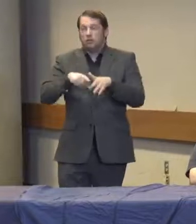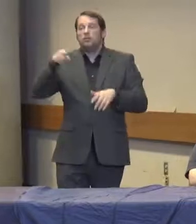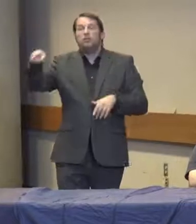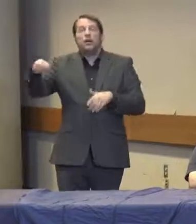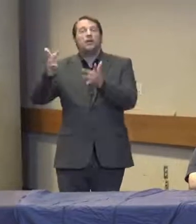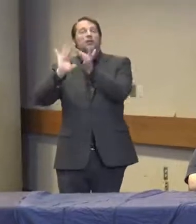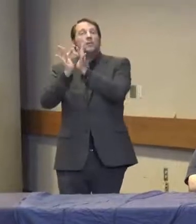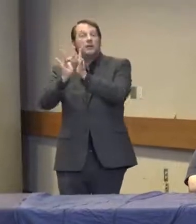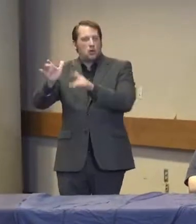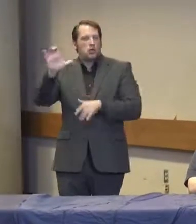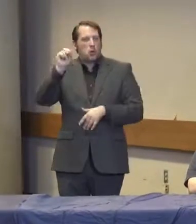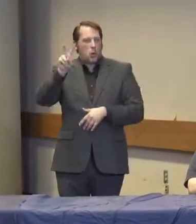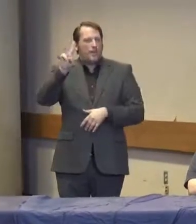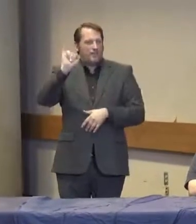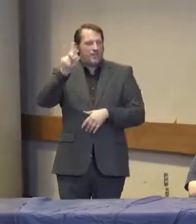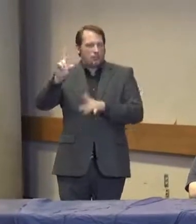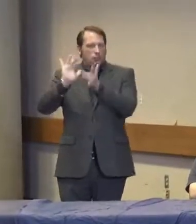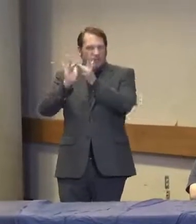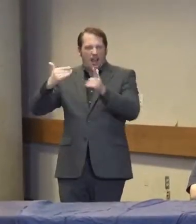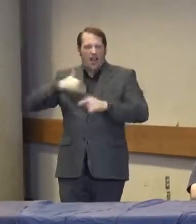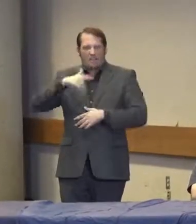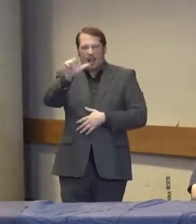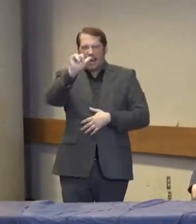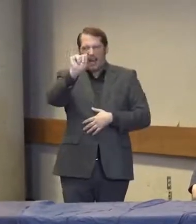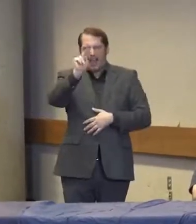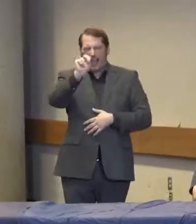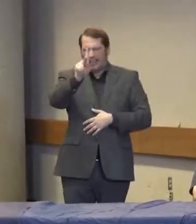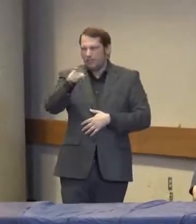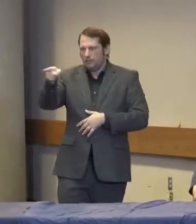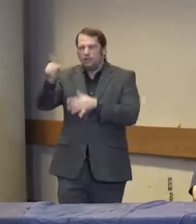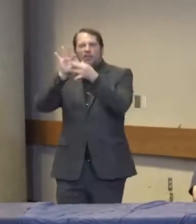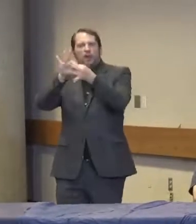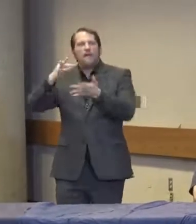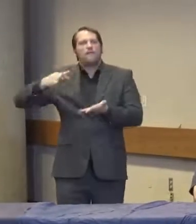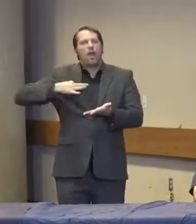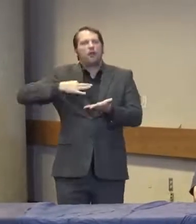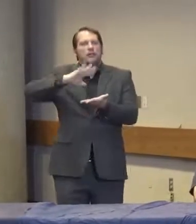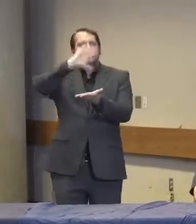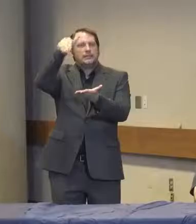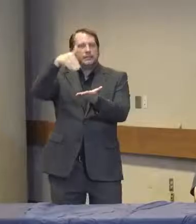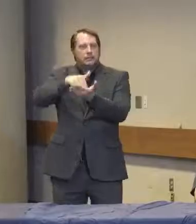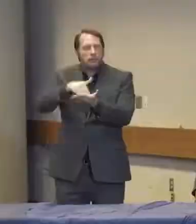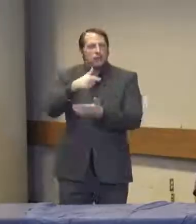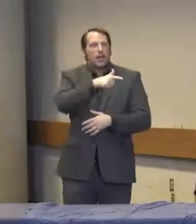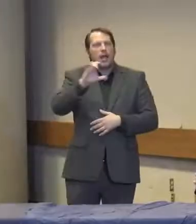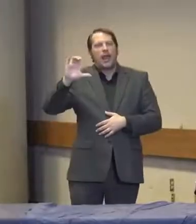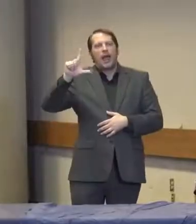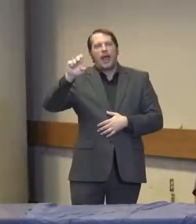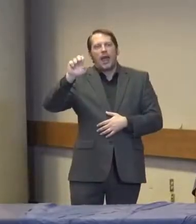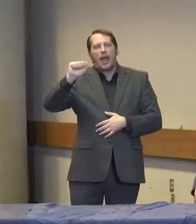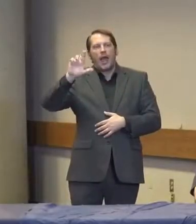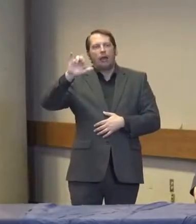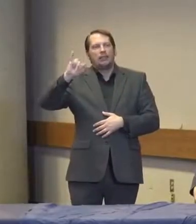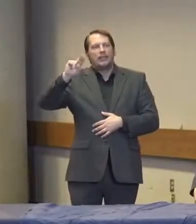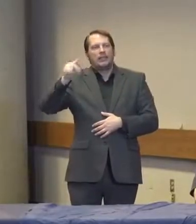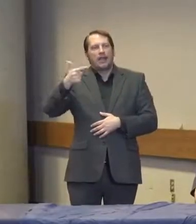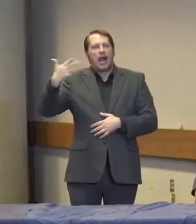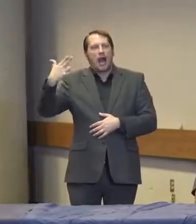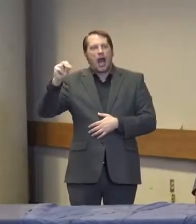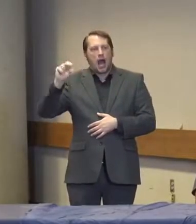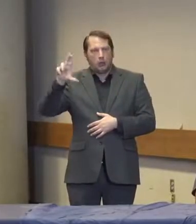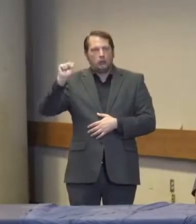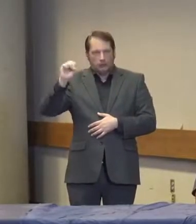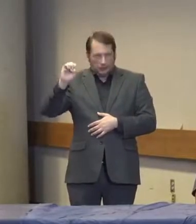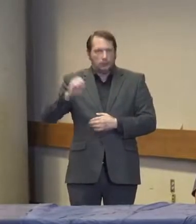to our volunteer center that is both, it's a clearinghouse essentially for offers of support and requests of support.